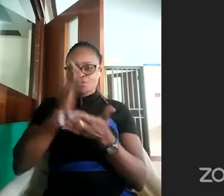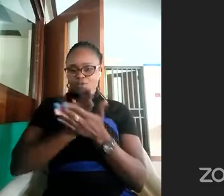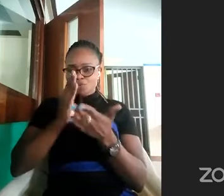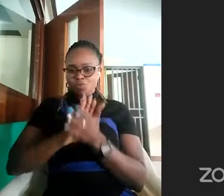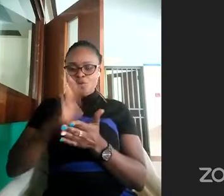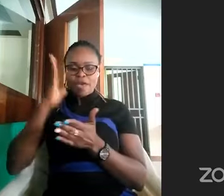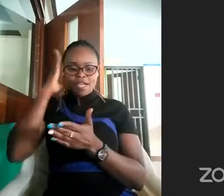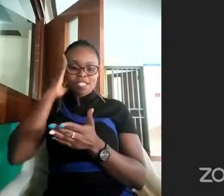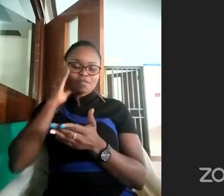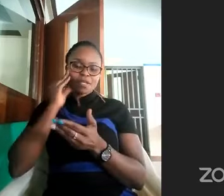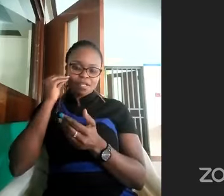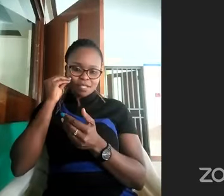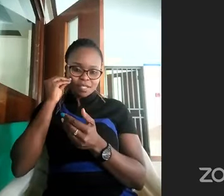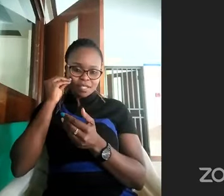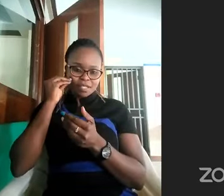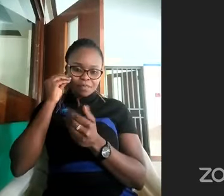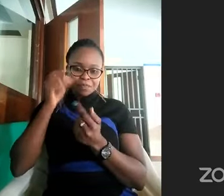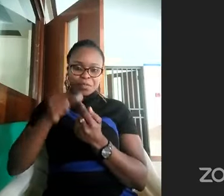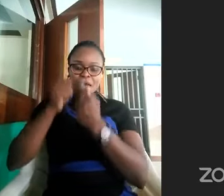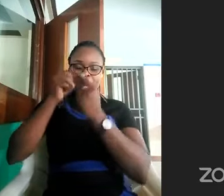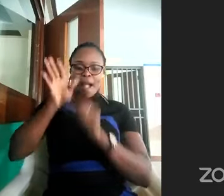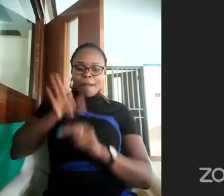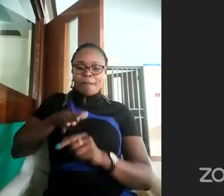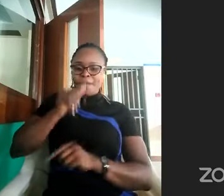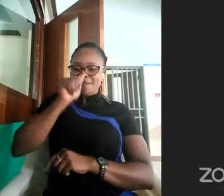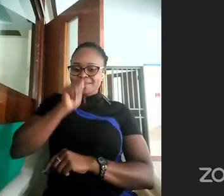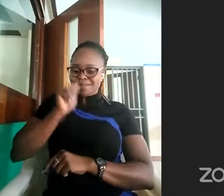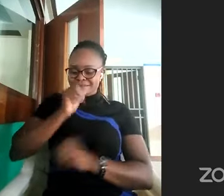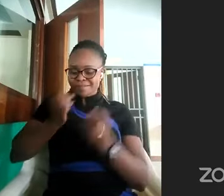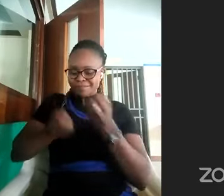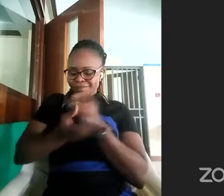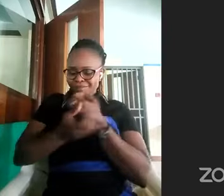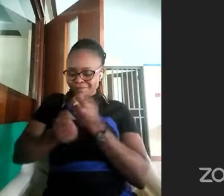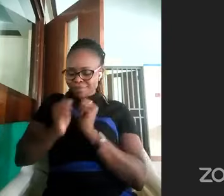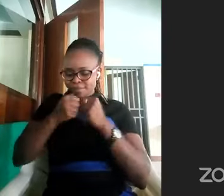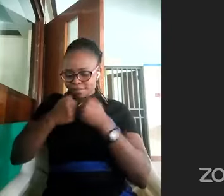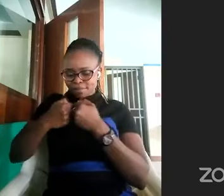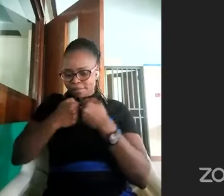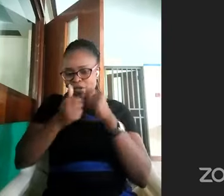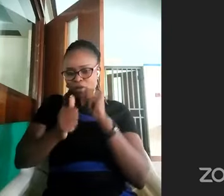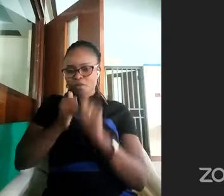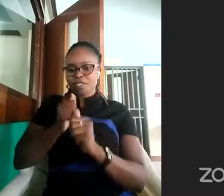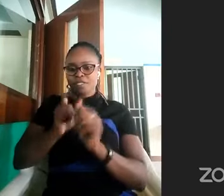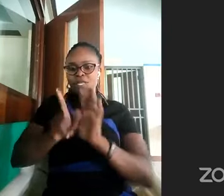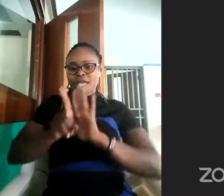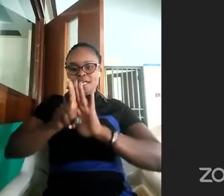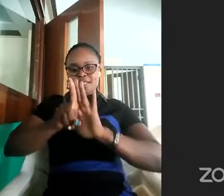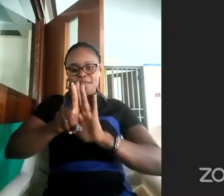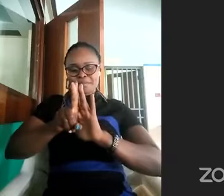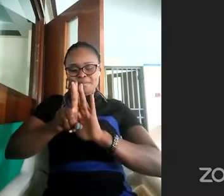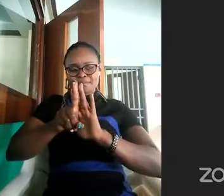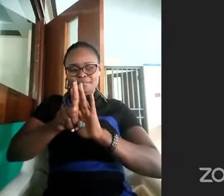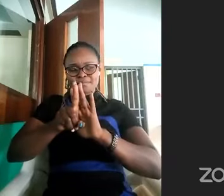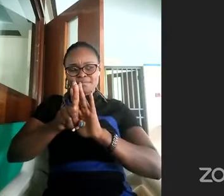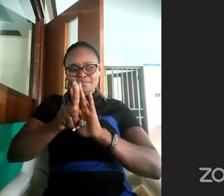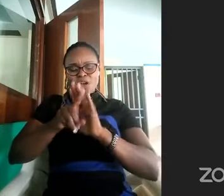who will explain these challenges. We'll also look at ways to help women with disabilities who have more control over